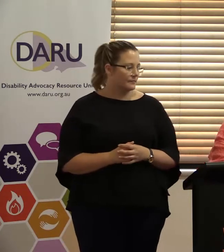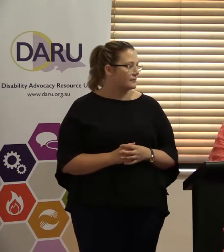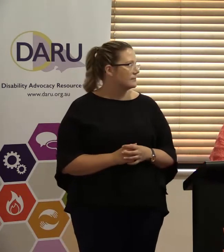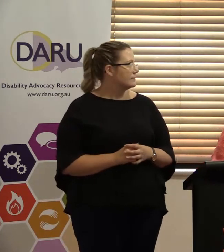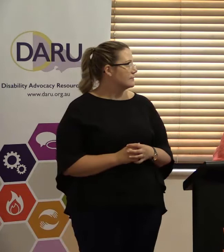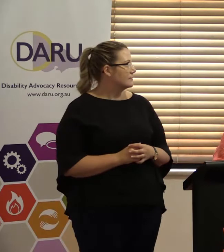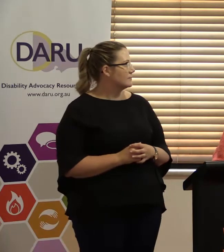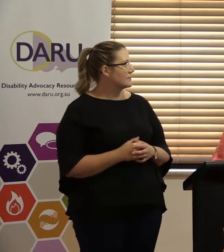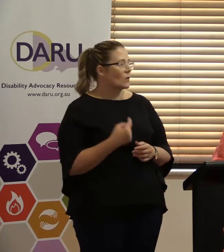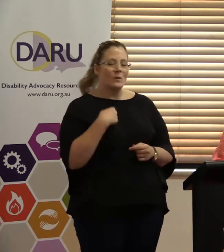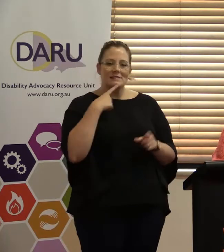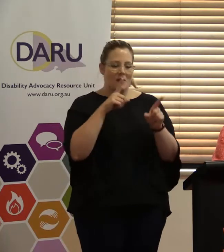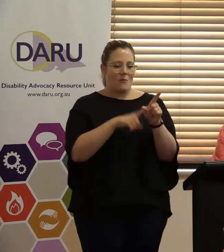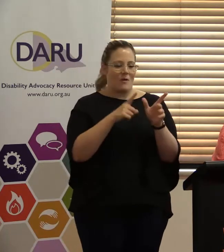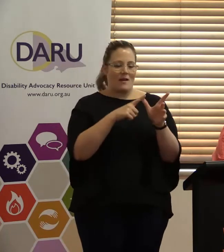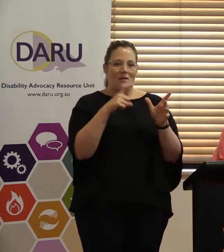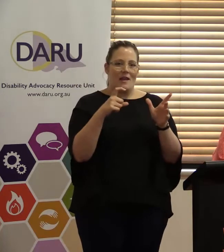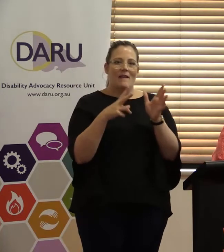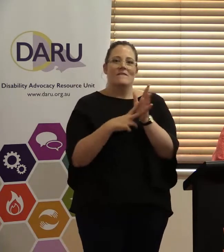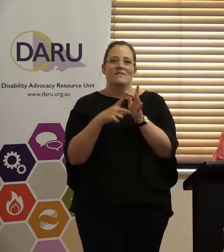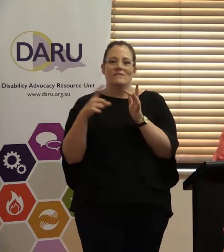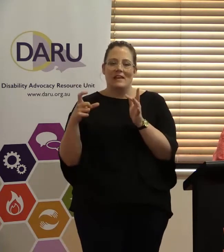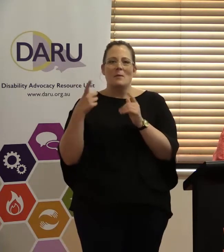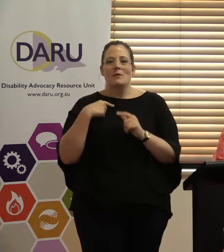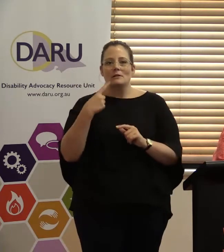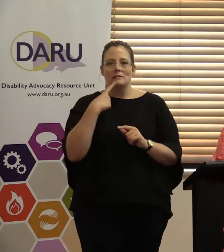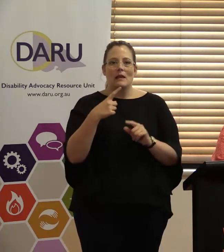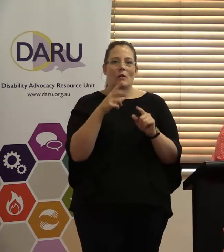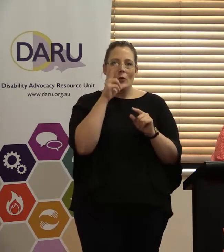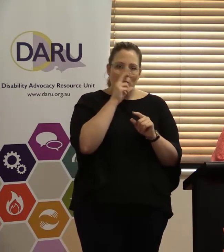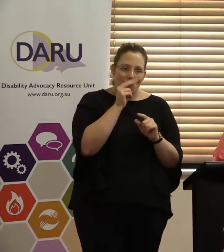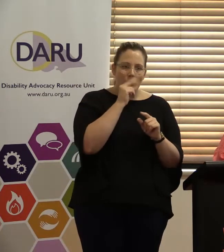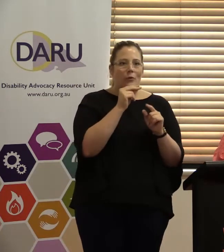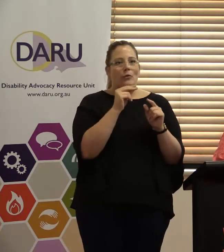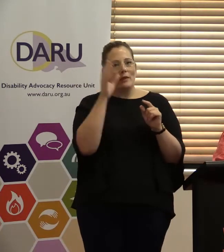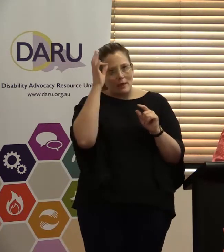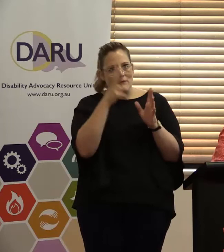YACVIC, as we like to call it, because saying the Youth Affairs Council of Victoria gets kind of old fast,